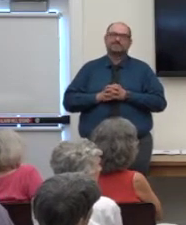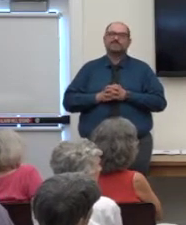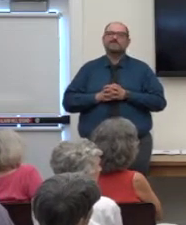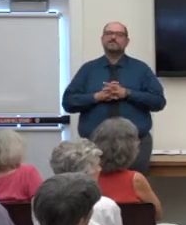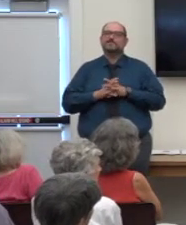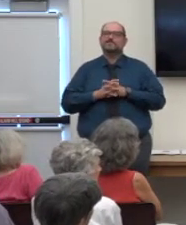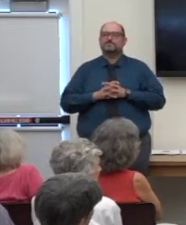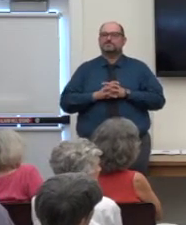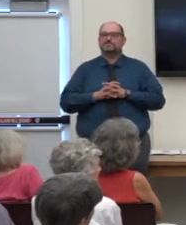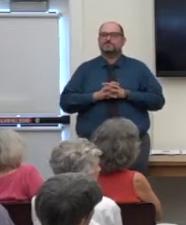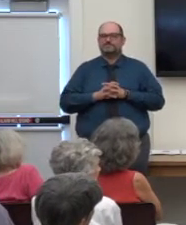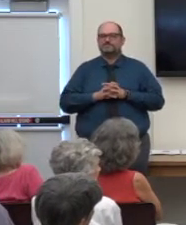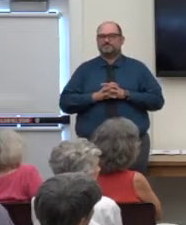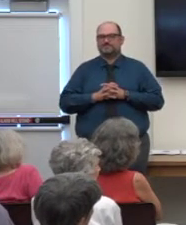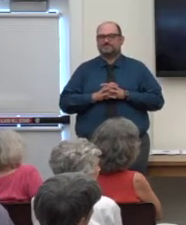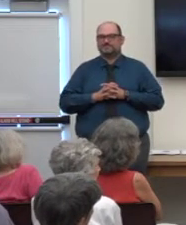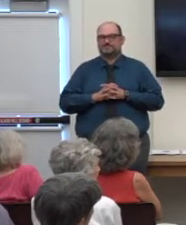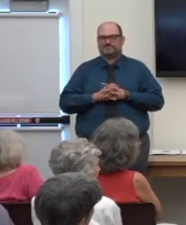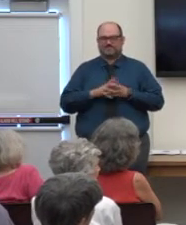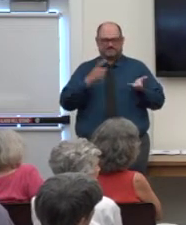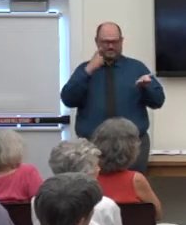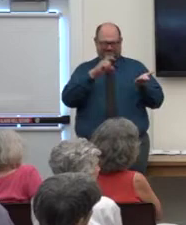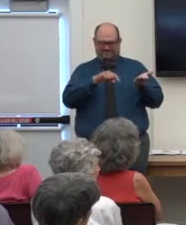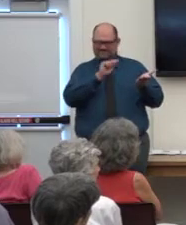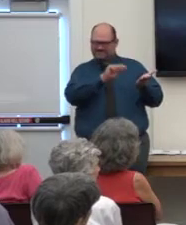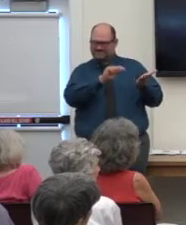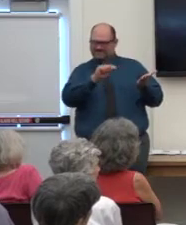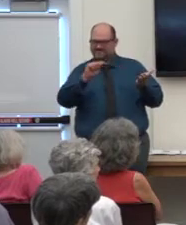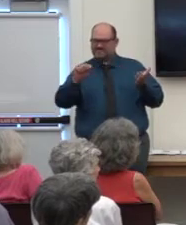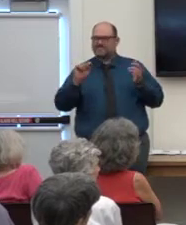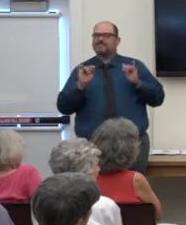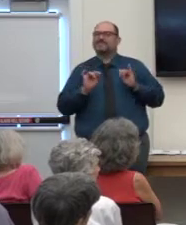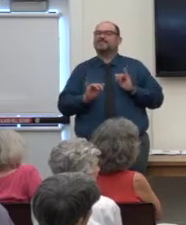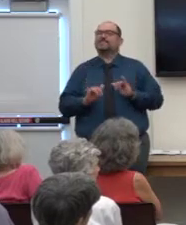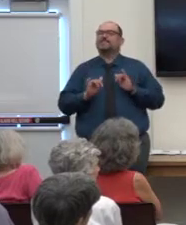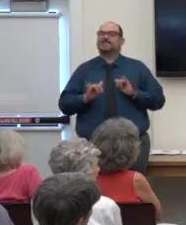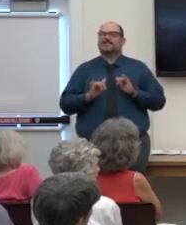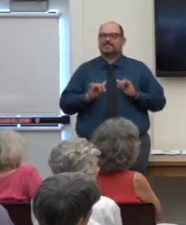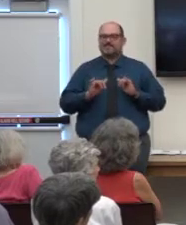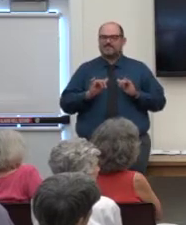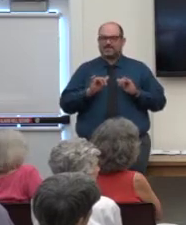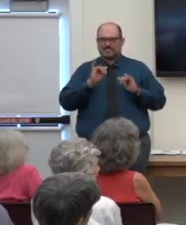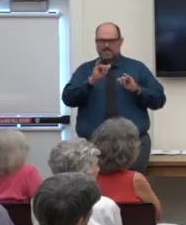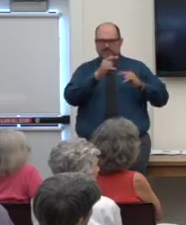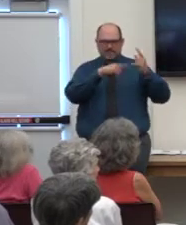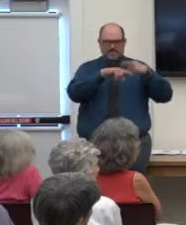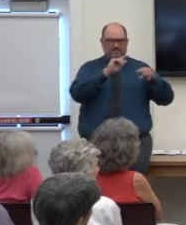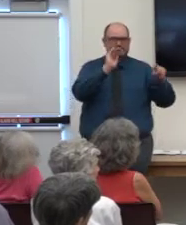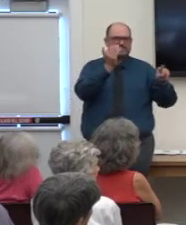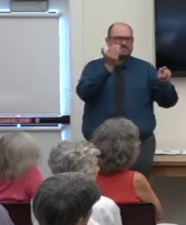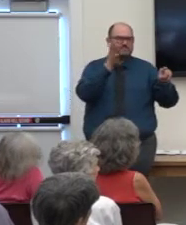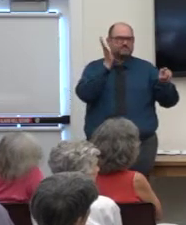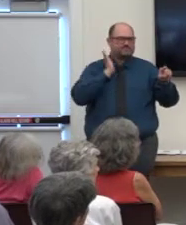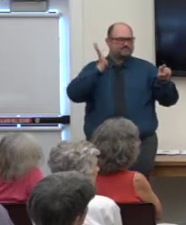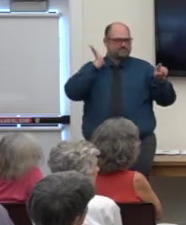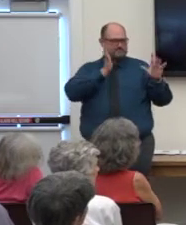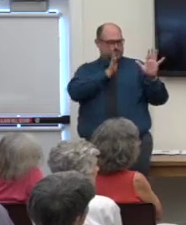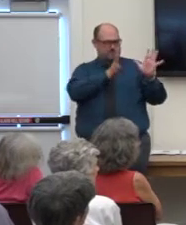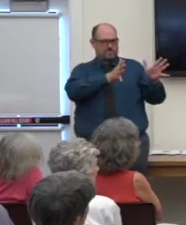So then I realized, wait, these signs look like the way my great-grandmother signed. I thought the signs that